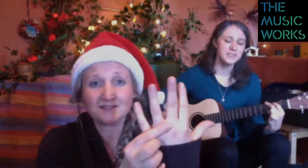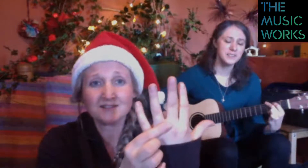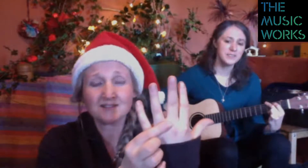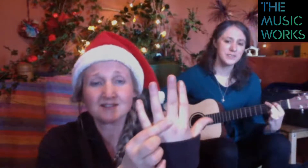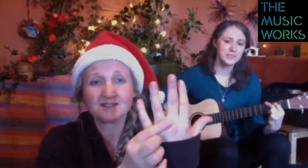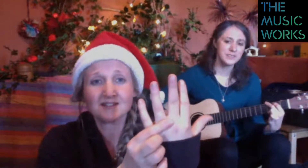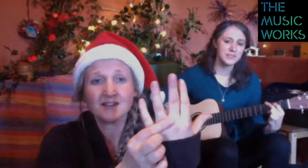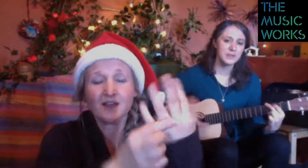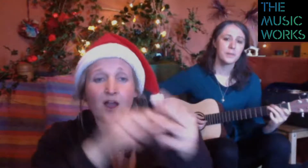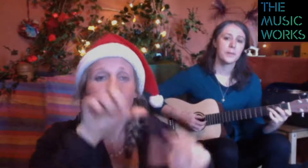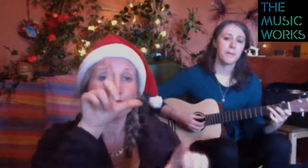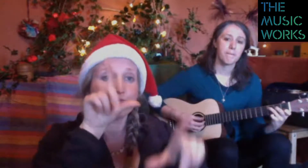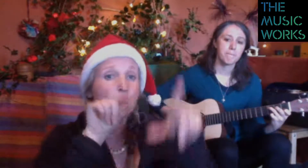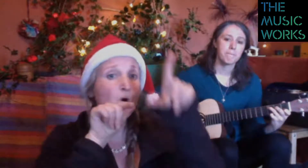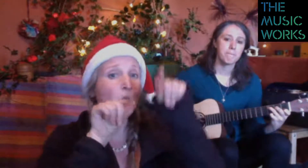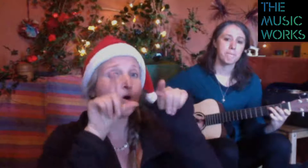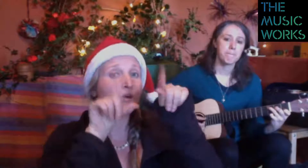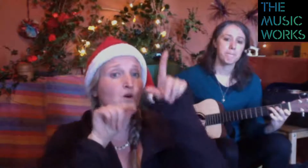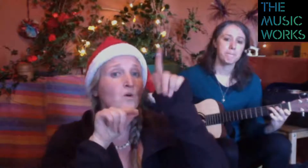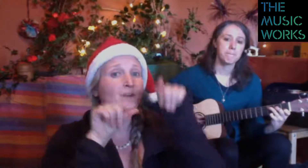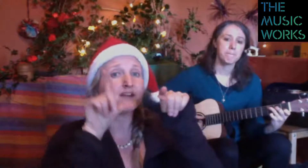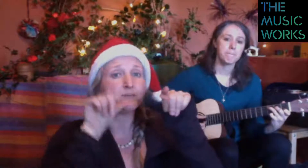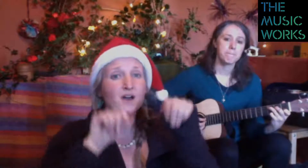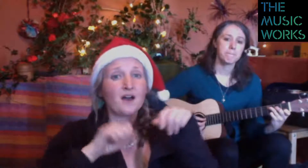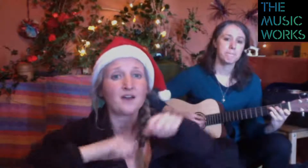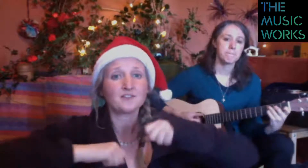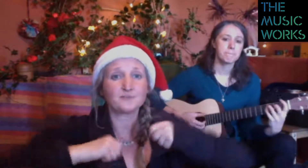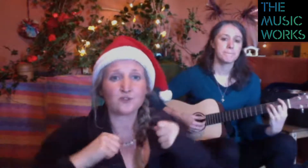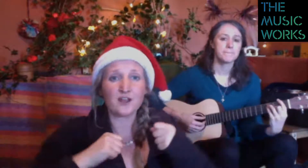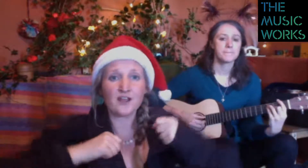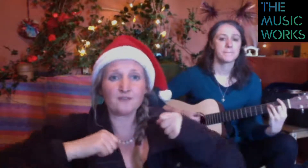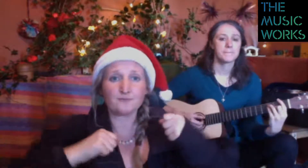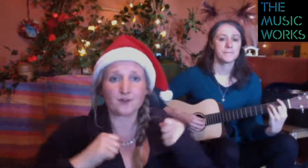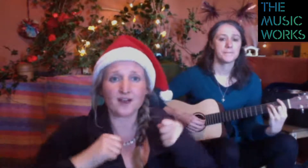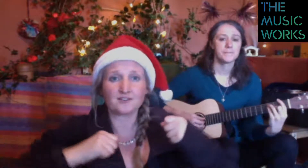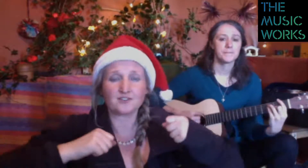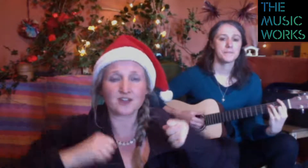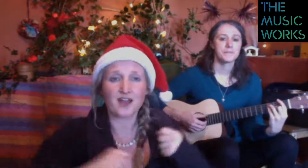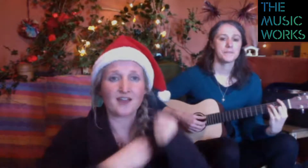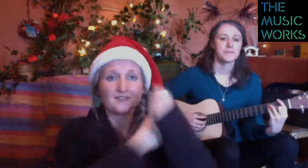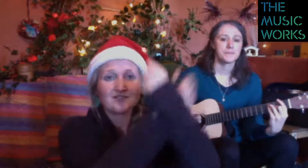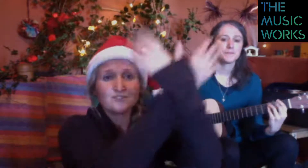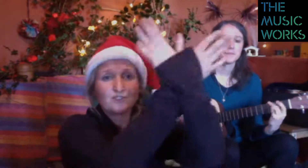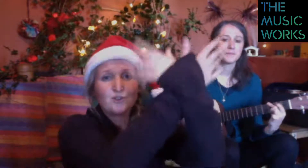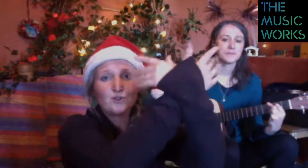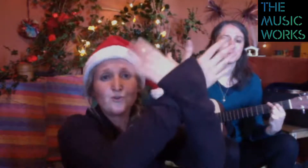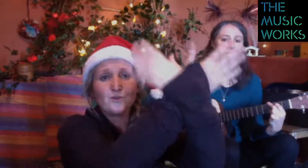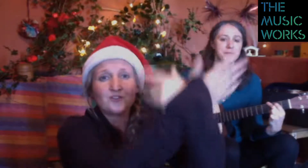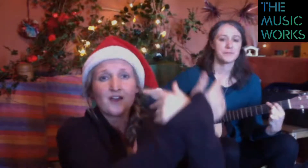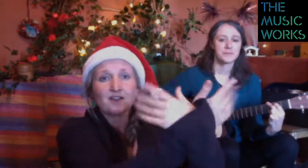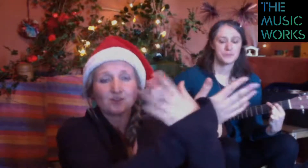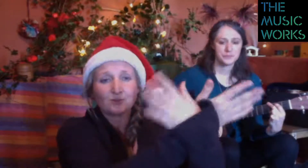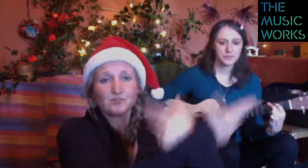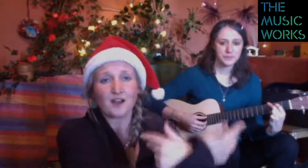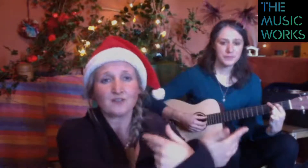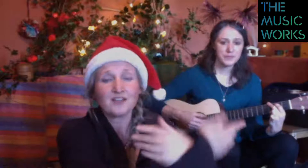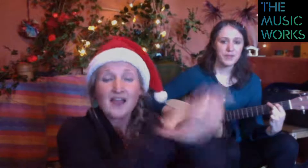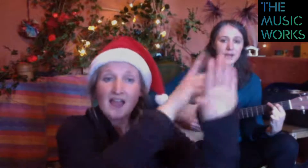rings, 4 calling birds, 3 French hens, 2 turtle doves, and